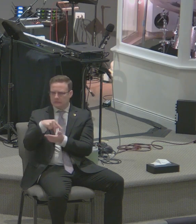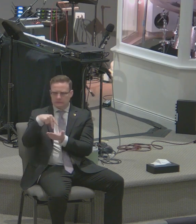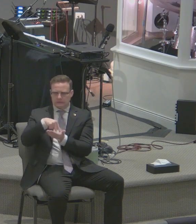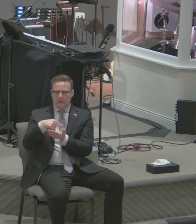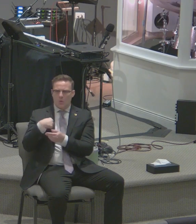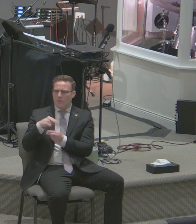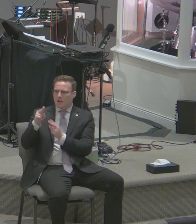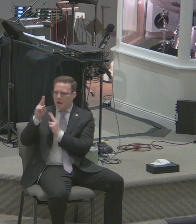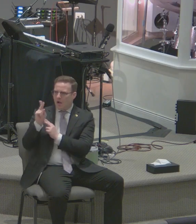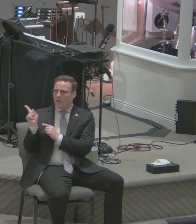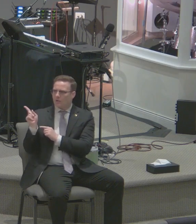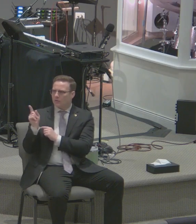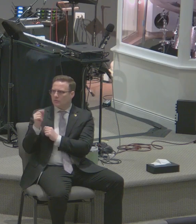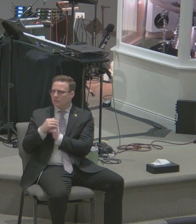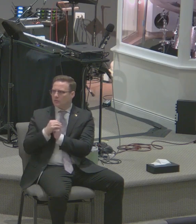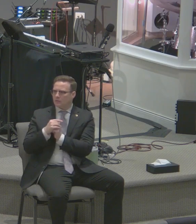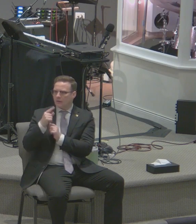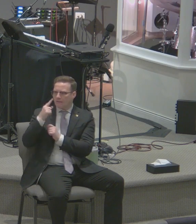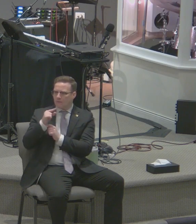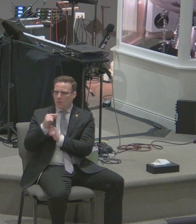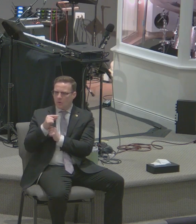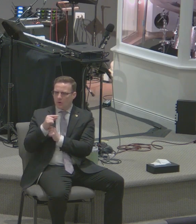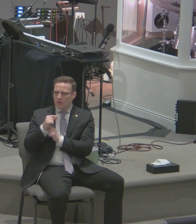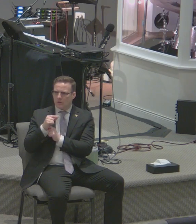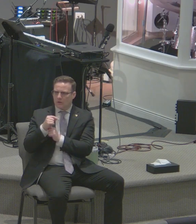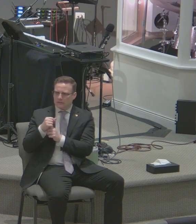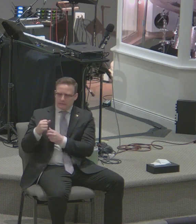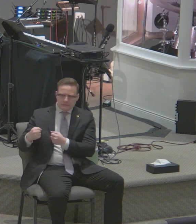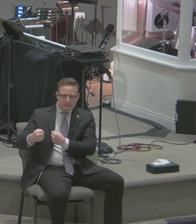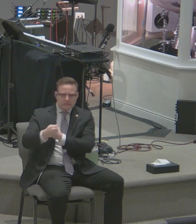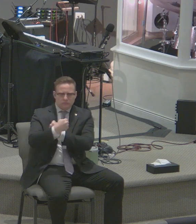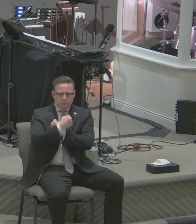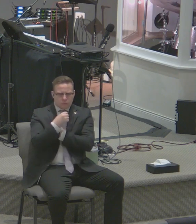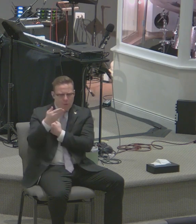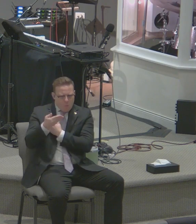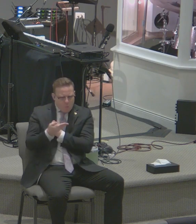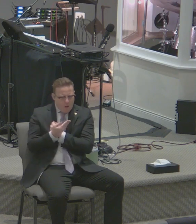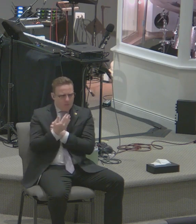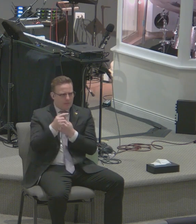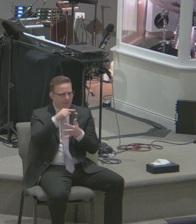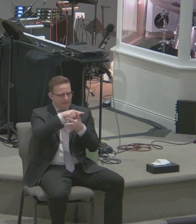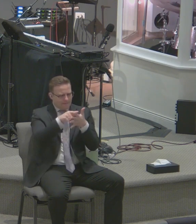We honor you for embracing the fivefold ministry.